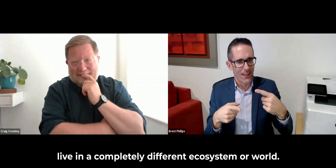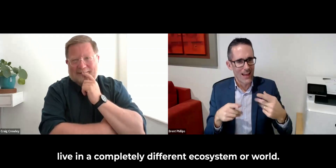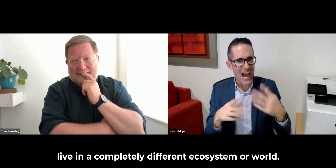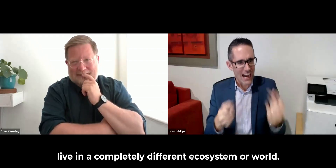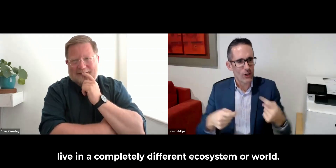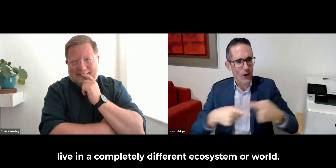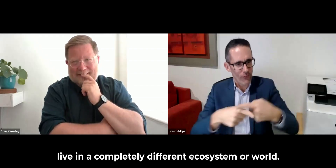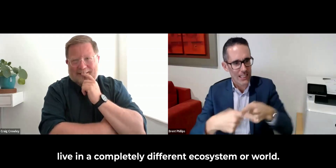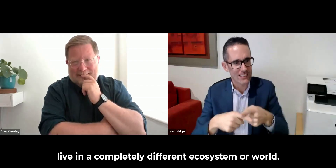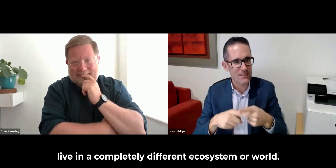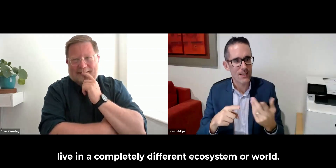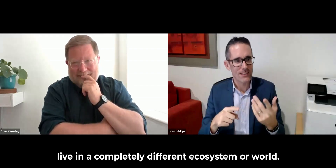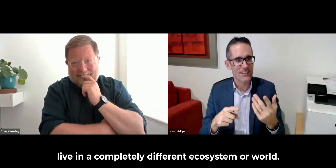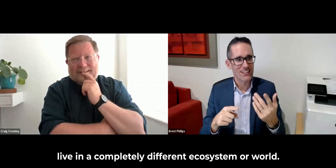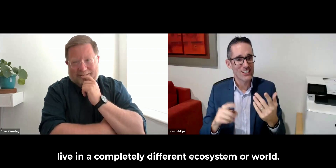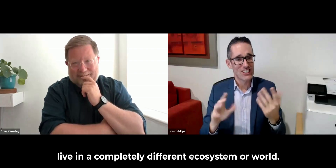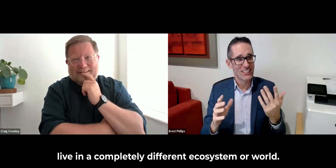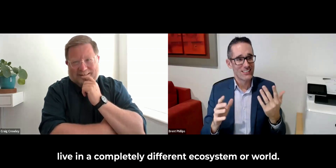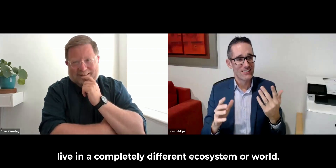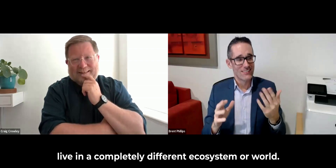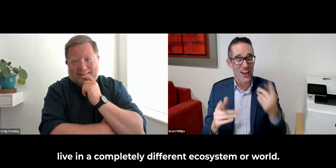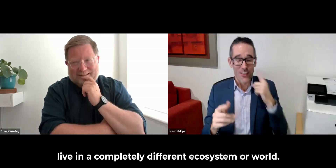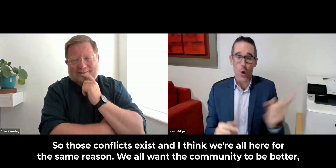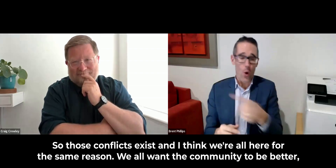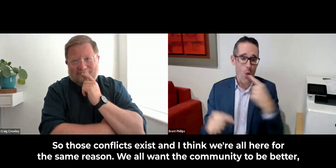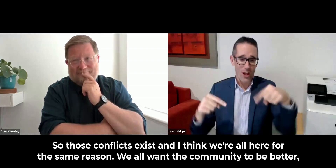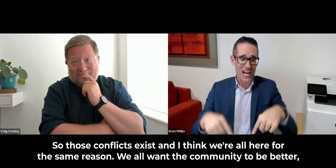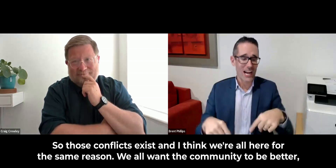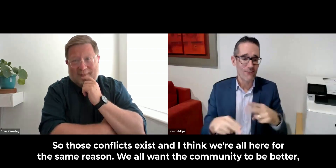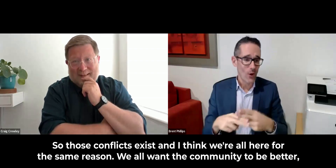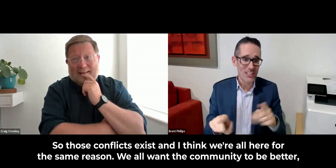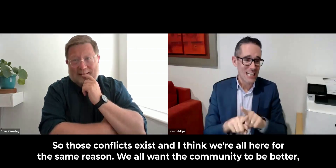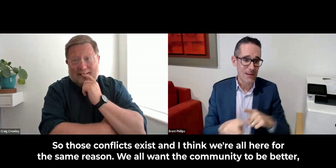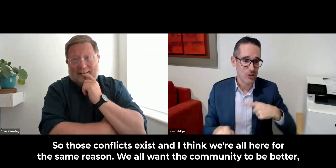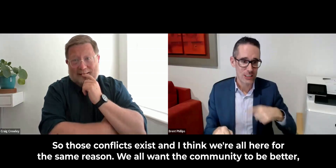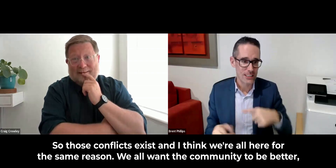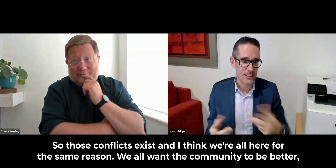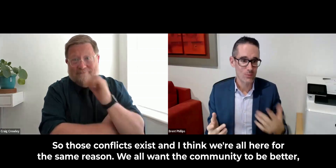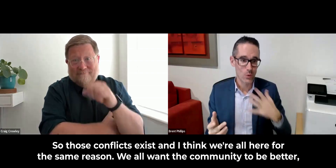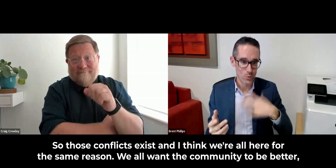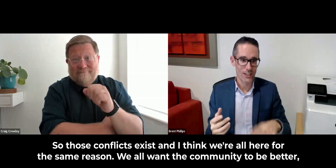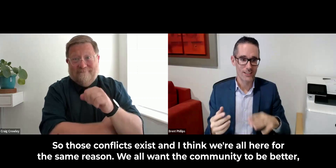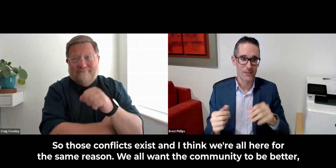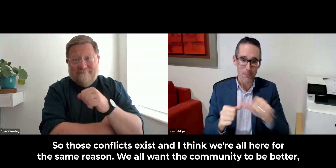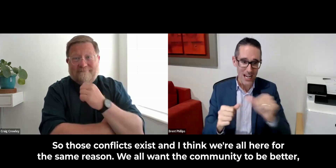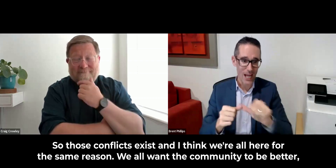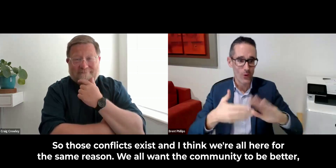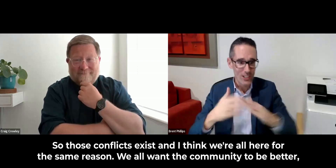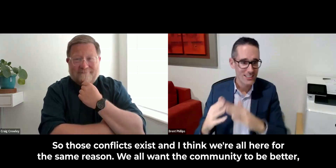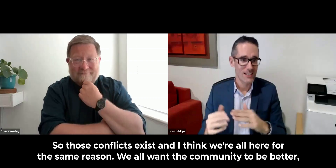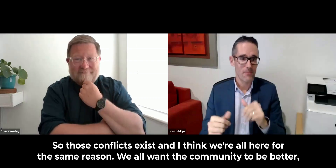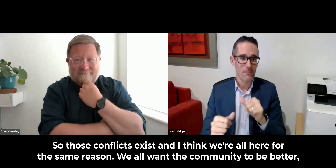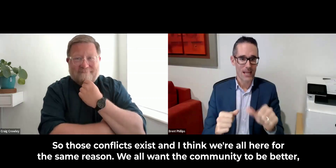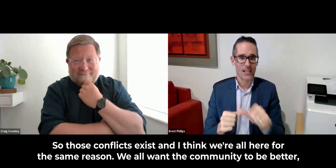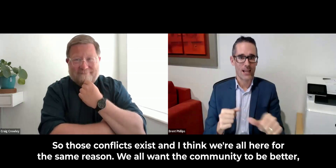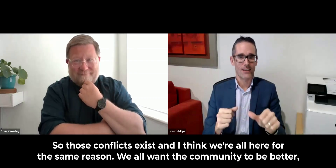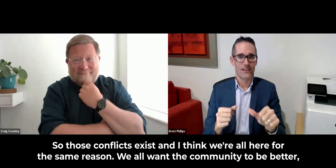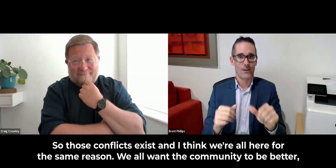completely different ecosystem or world. So those conflicts exist. And I think we're all here for the same reason. We all want